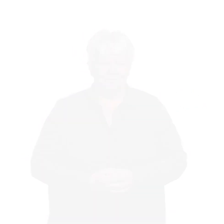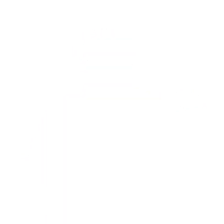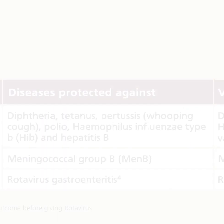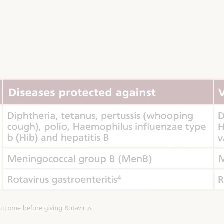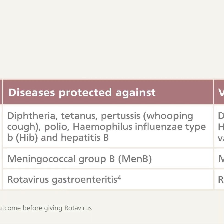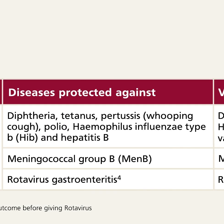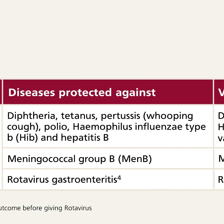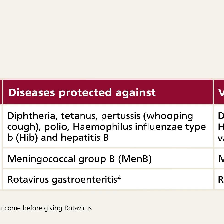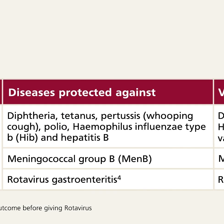old.